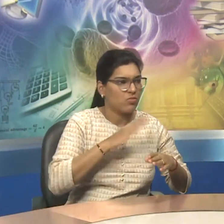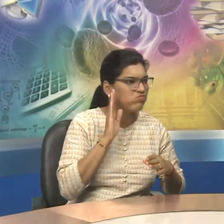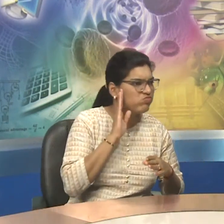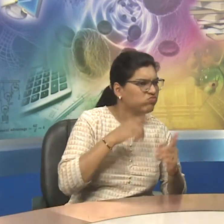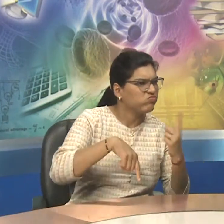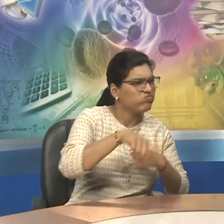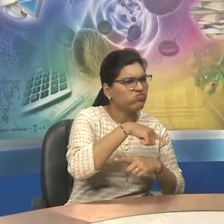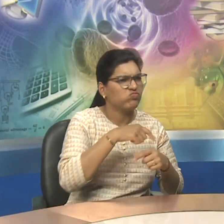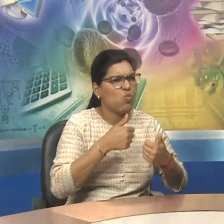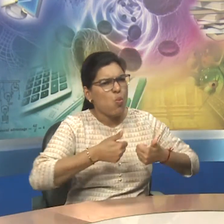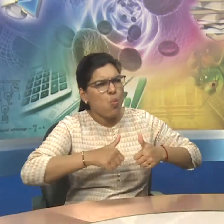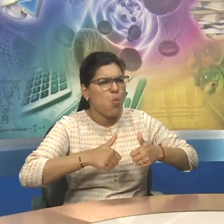devoted